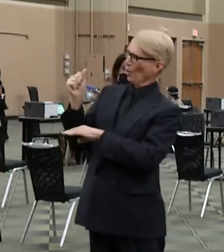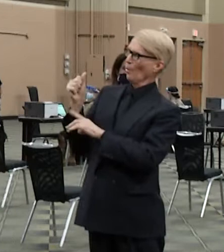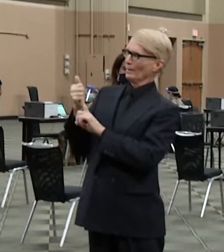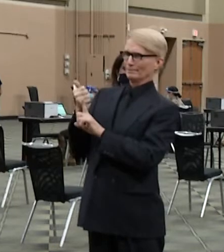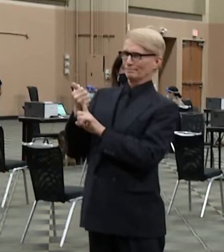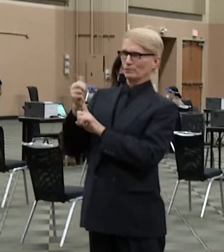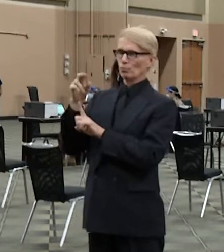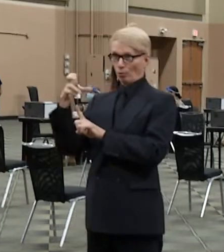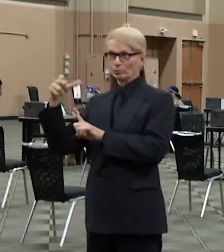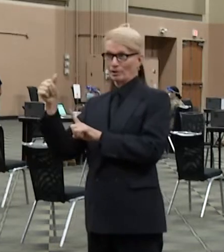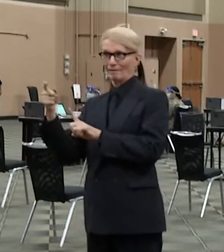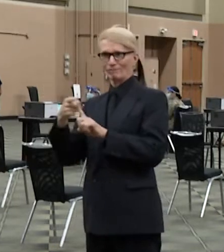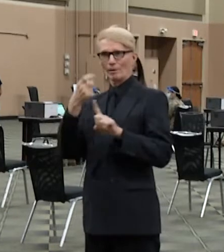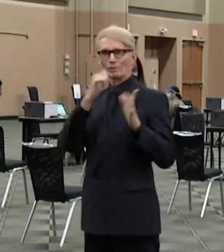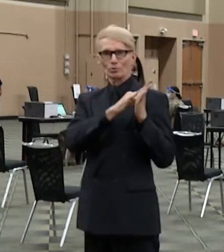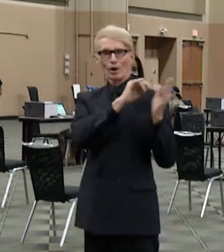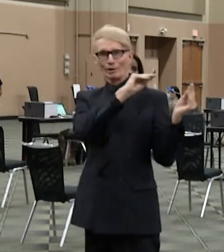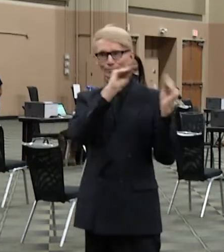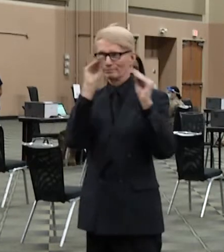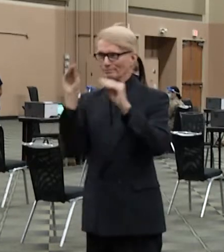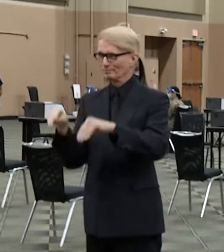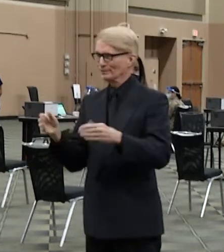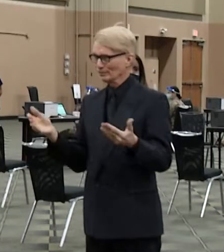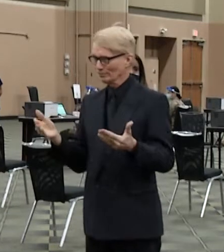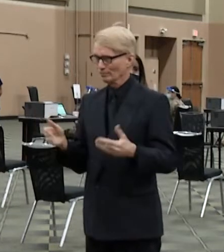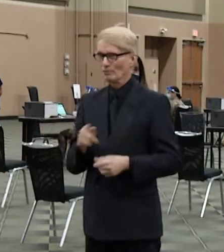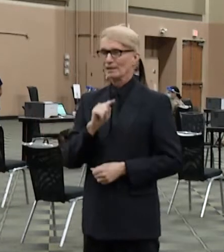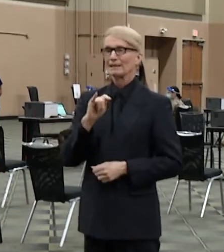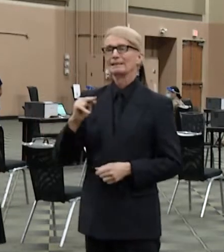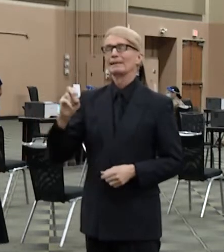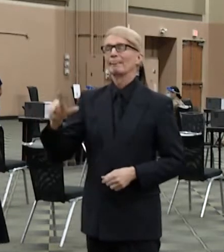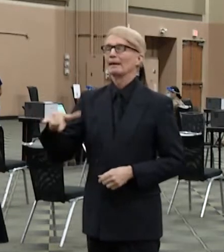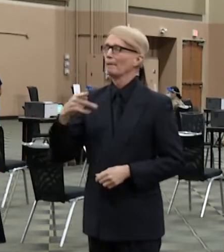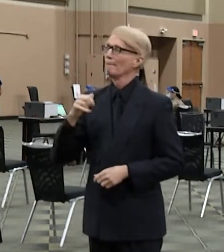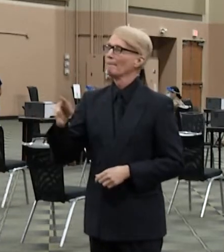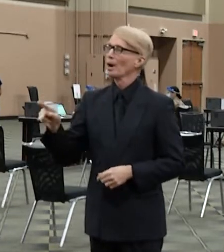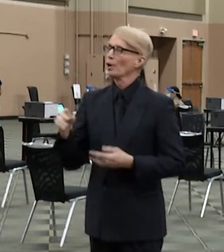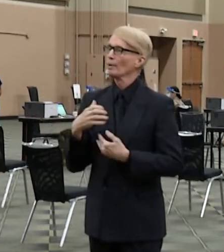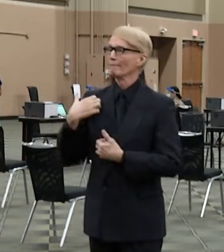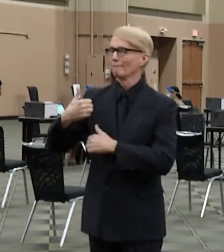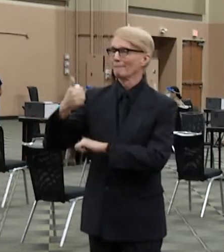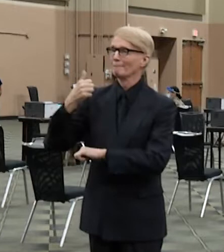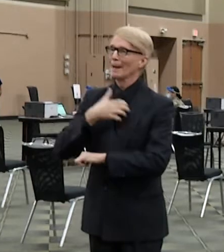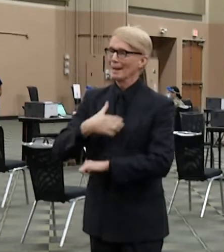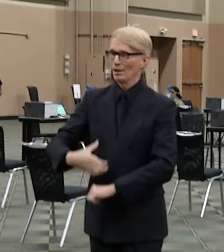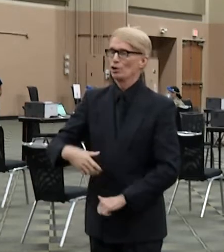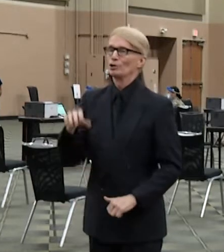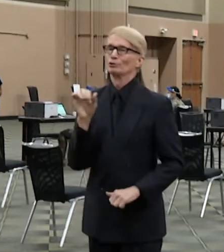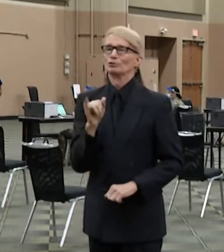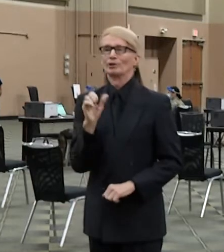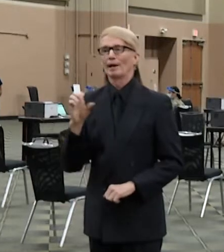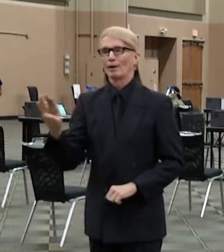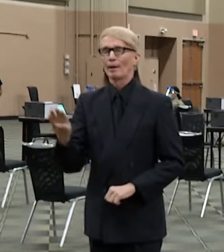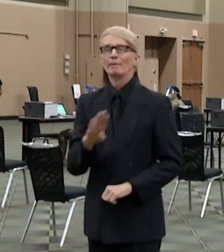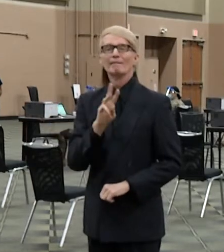came to us from New York. Tinley Park Mayor Jacob Vanderberg, thank you for joining